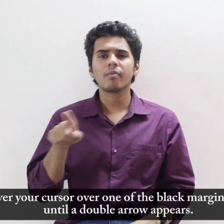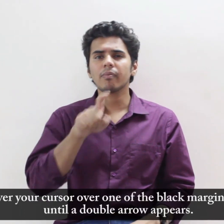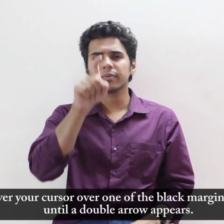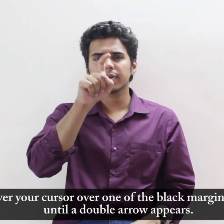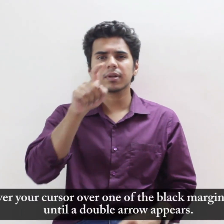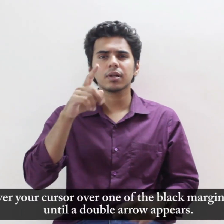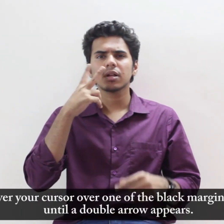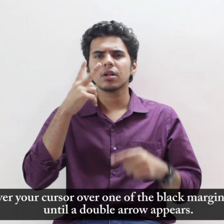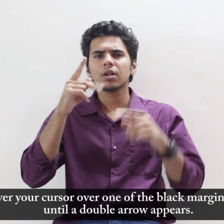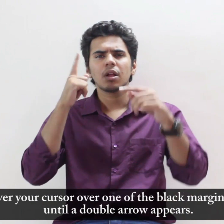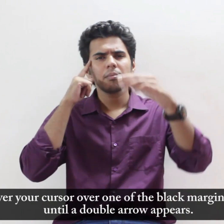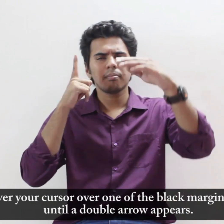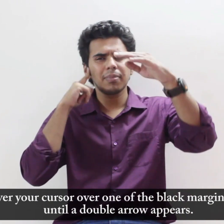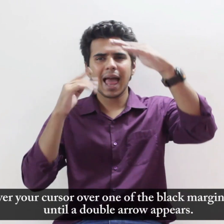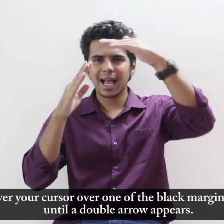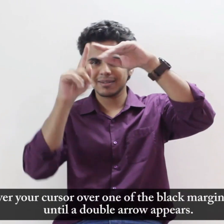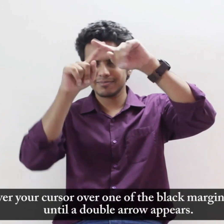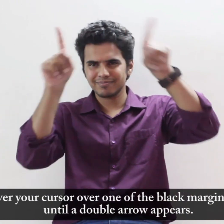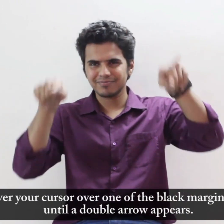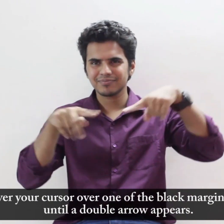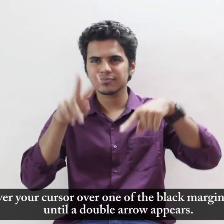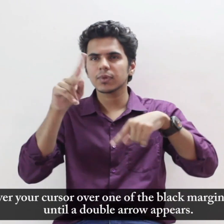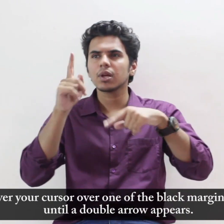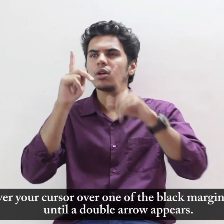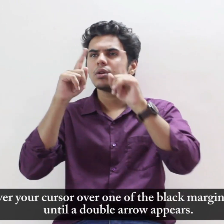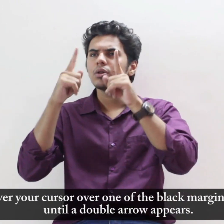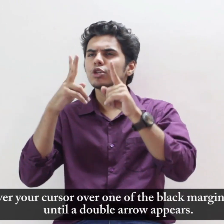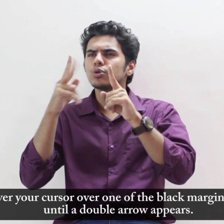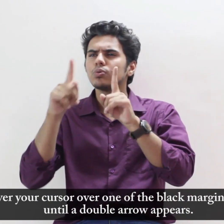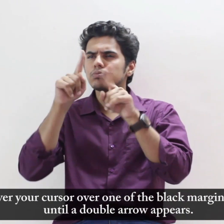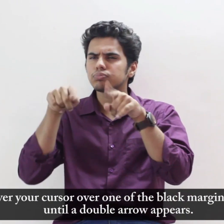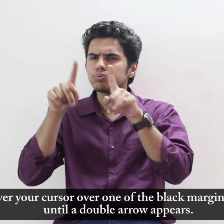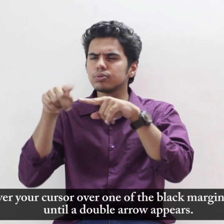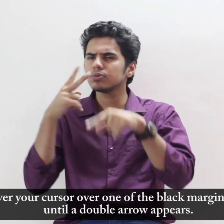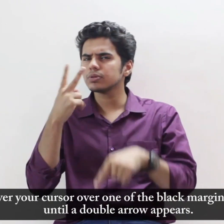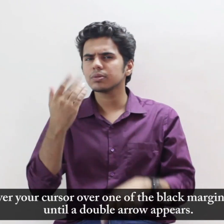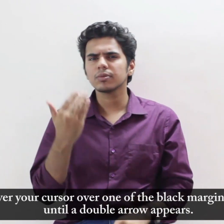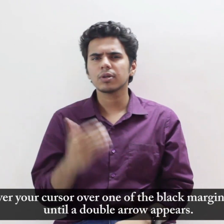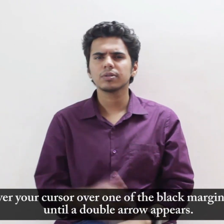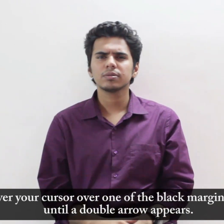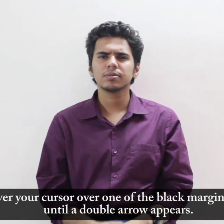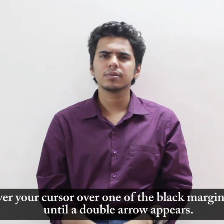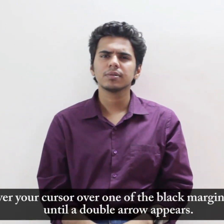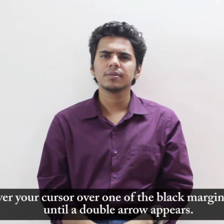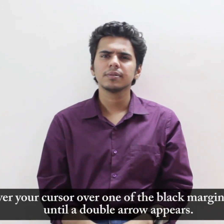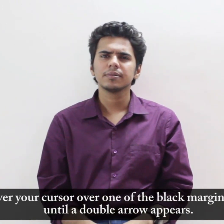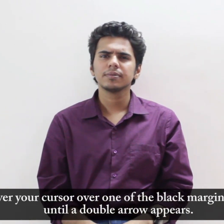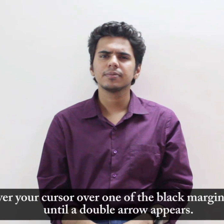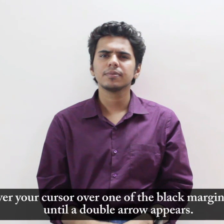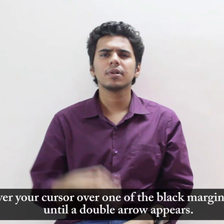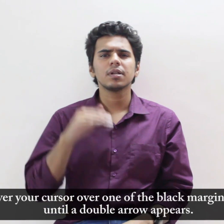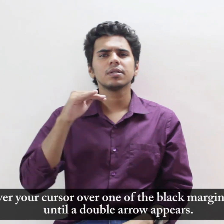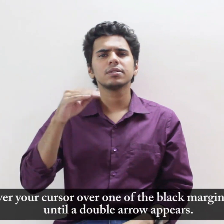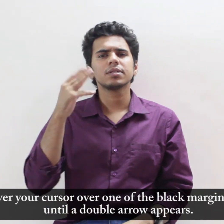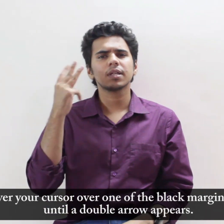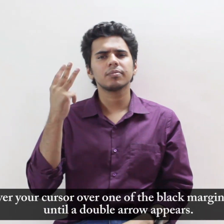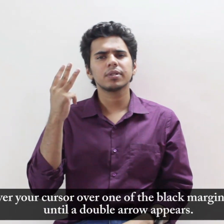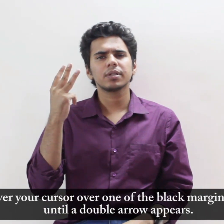Step 3. However, your cursor over one of the black margin markers until a double arrow appears.